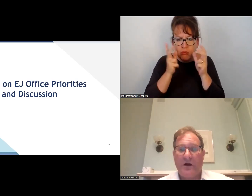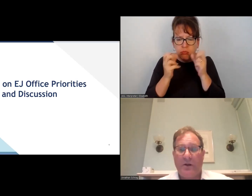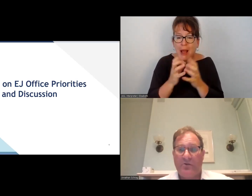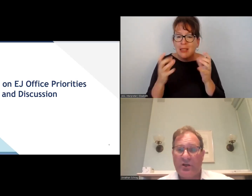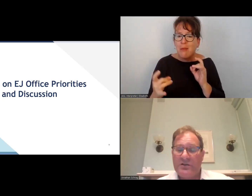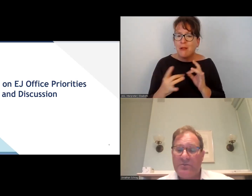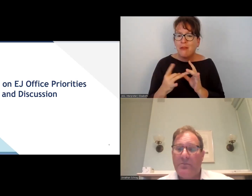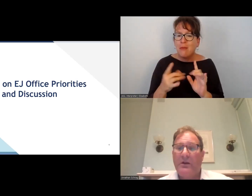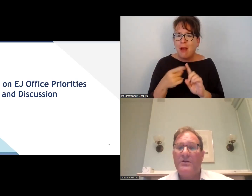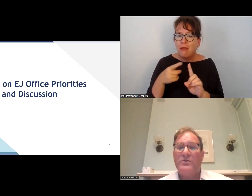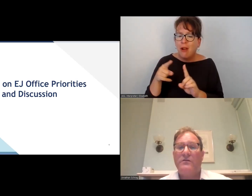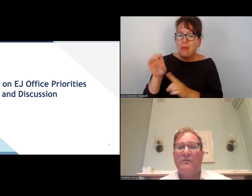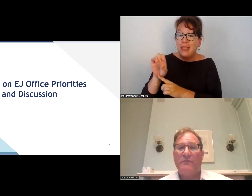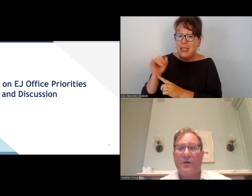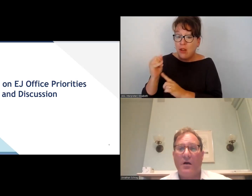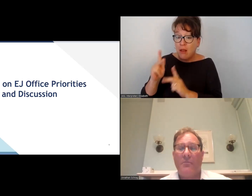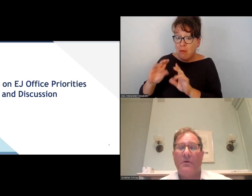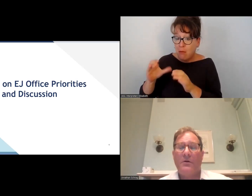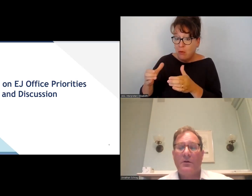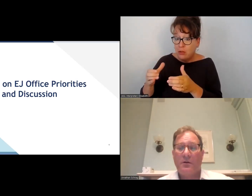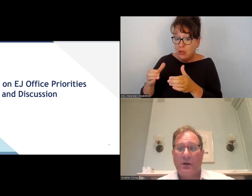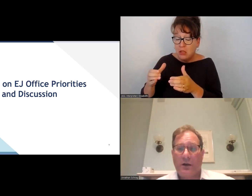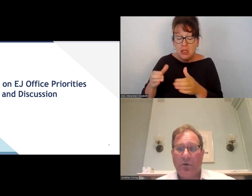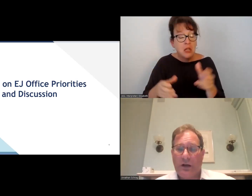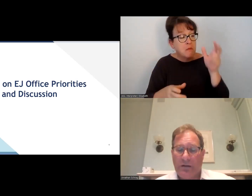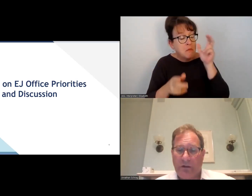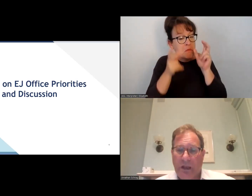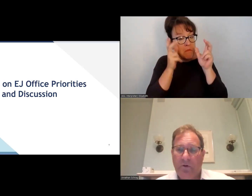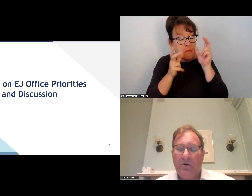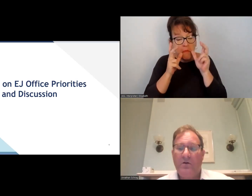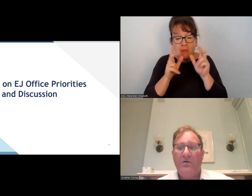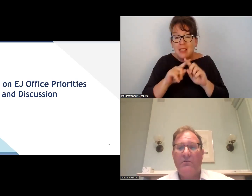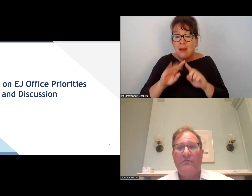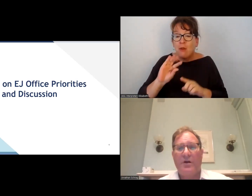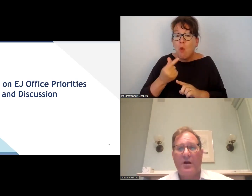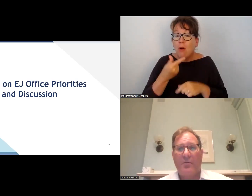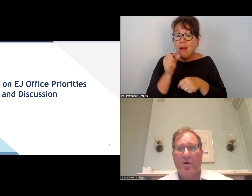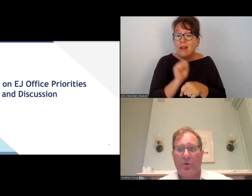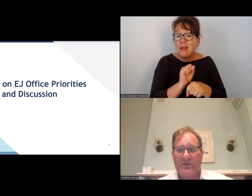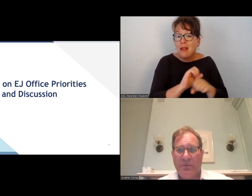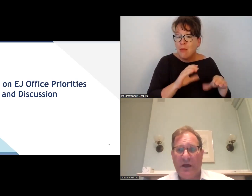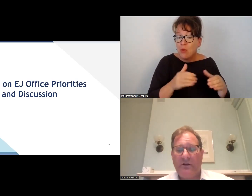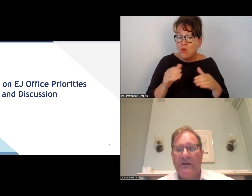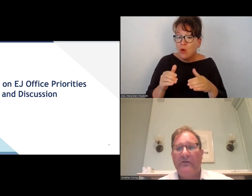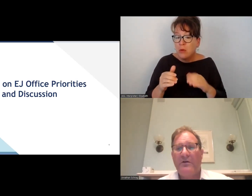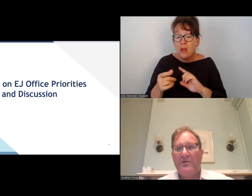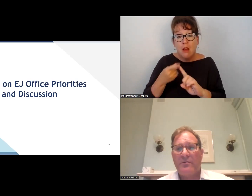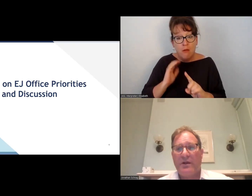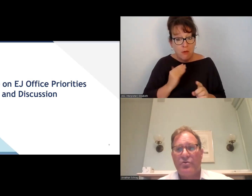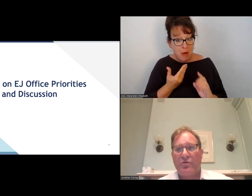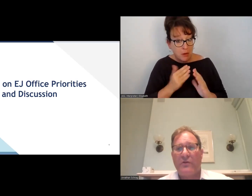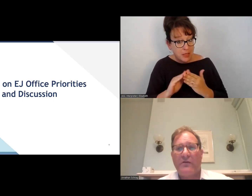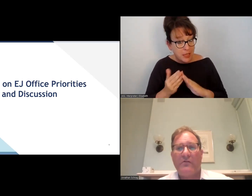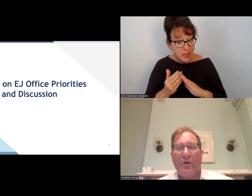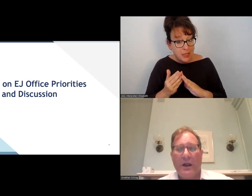from environmental justice populations, from organized labor, from our municipalities, to